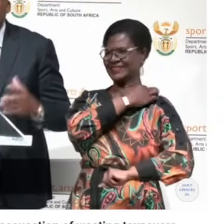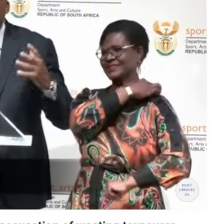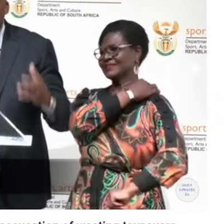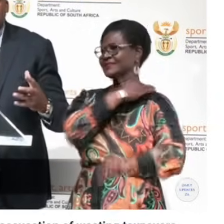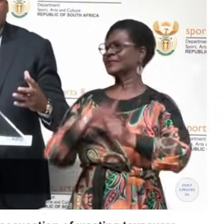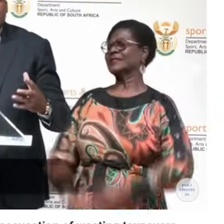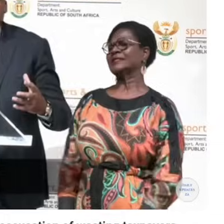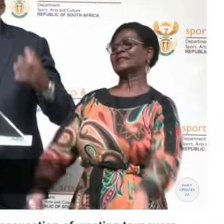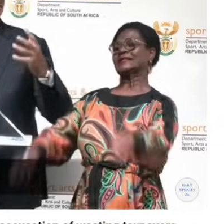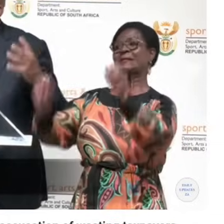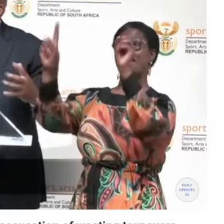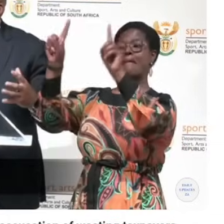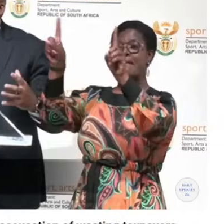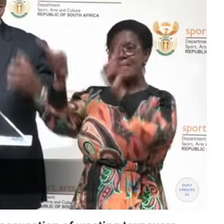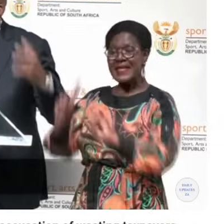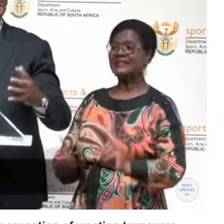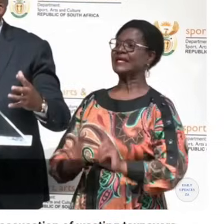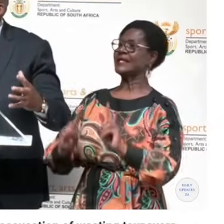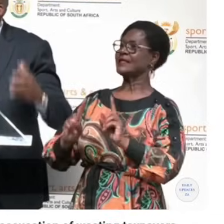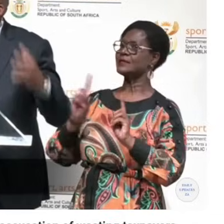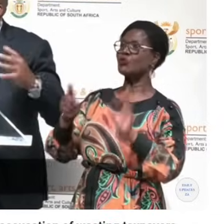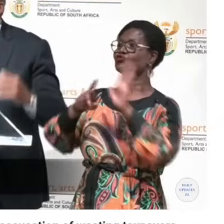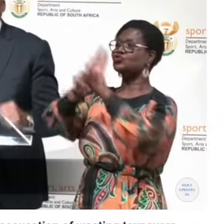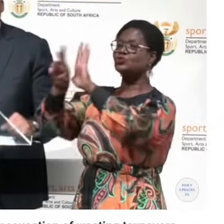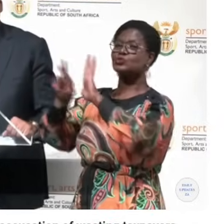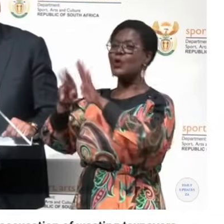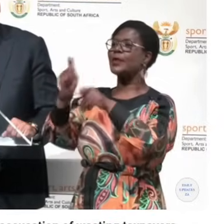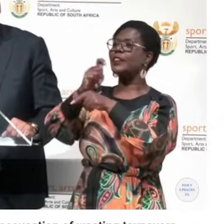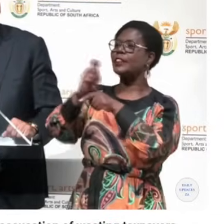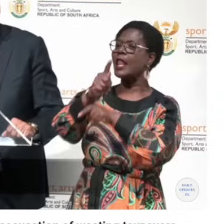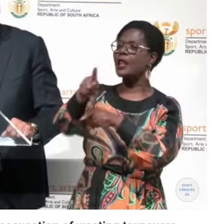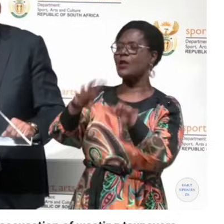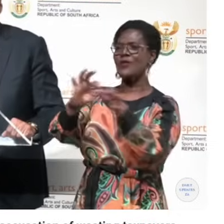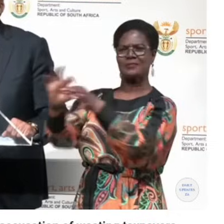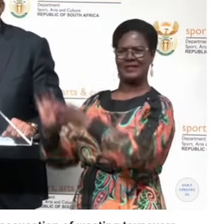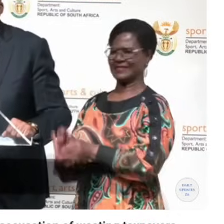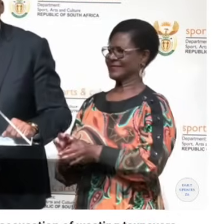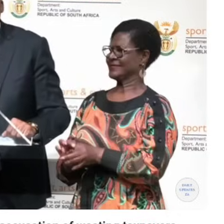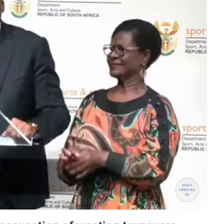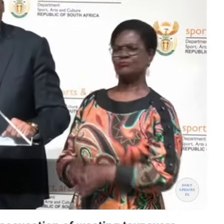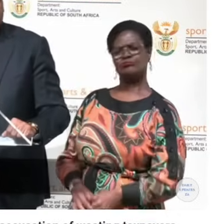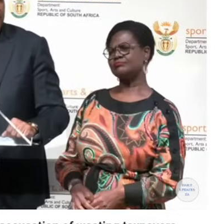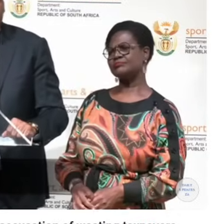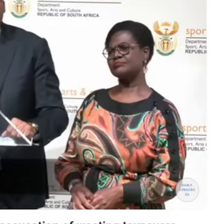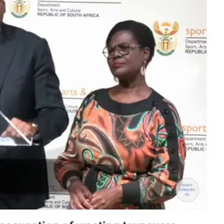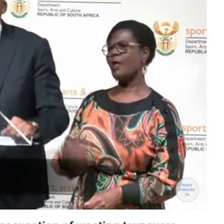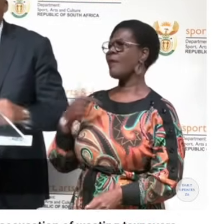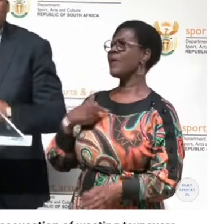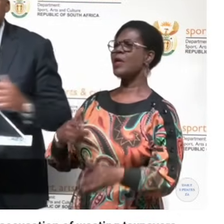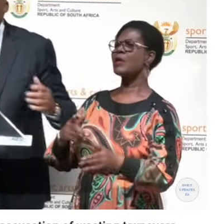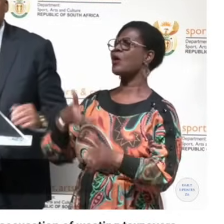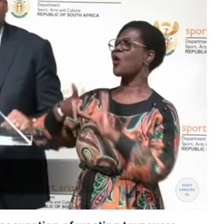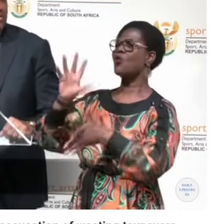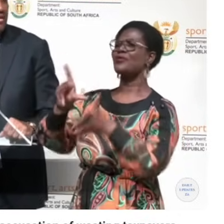Especially the biggest showcasing of talent in the sporting world, which is the Olympics. I didn't go to the Paralympics, and